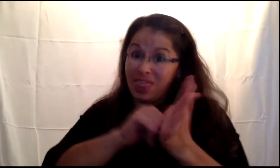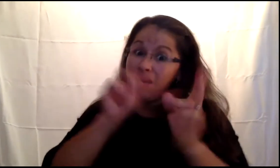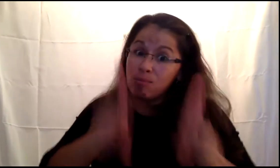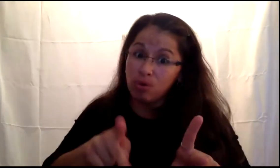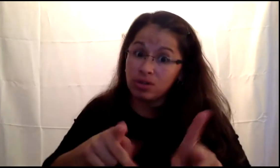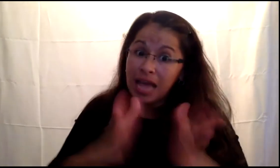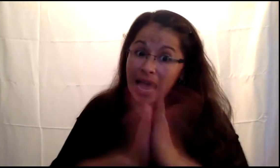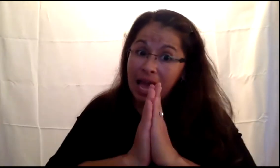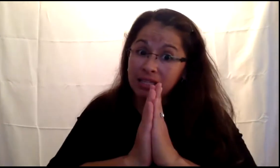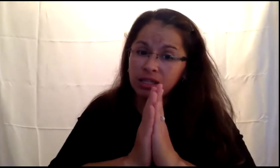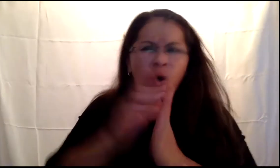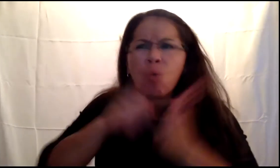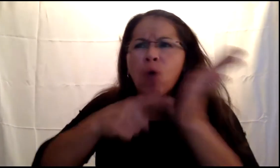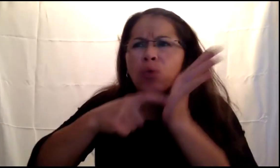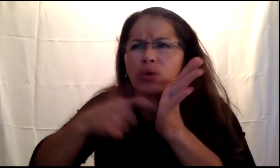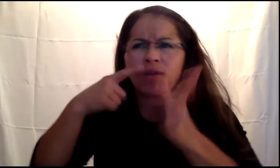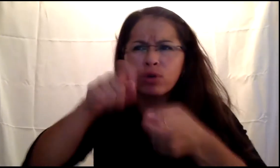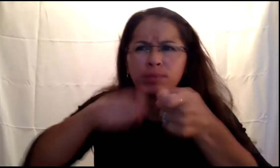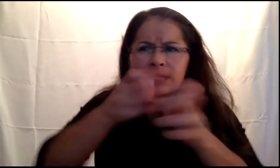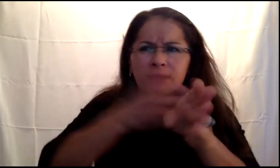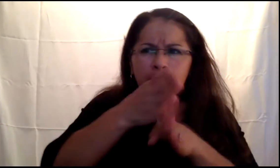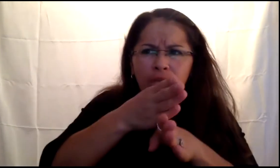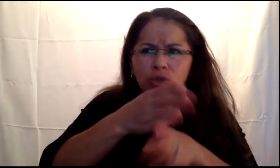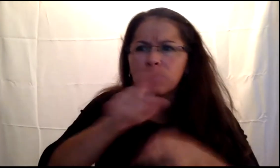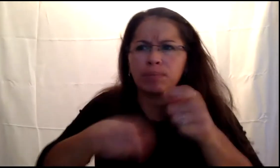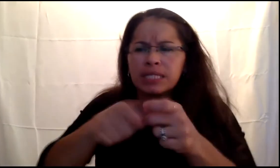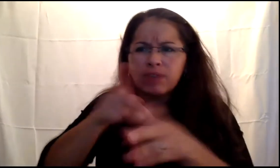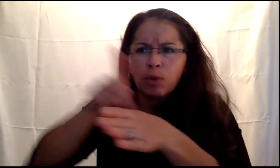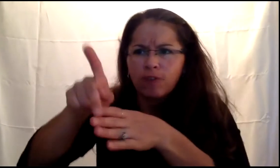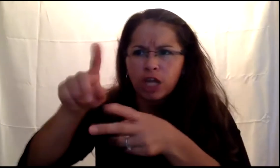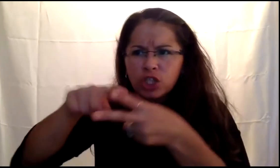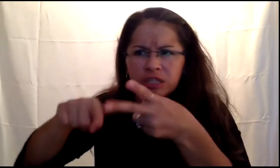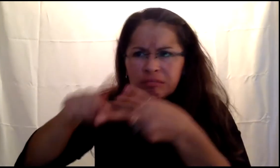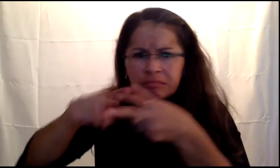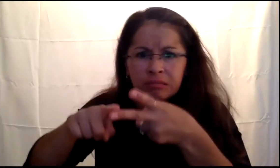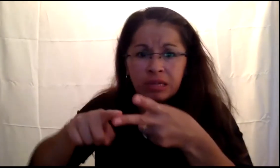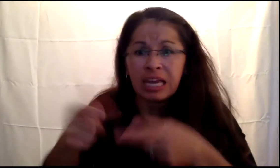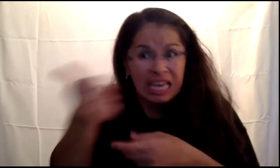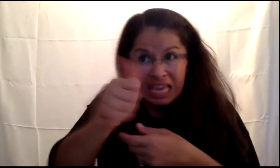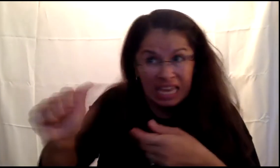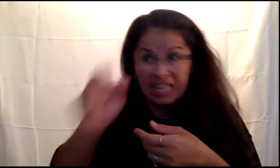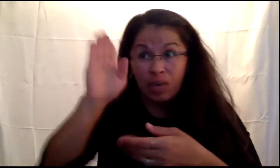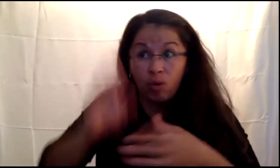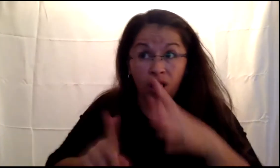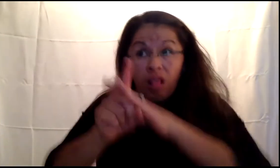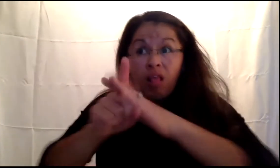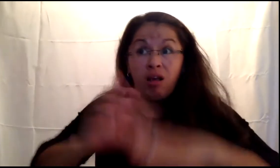be this major or this profession? And will anything in that be an obstacle or, challenge based on my situation?